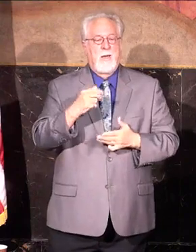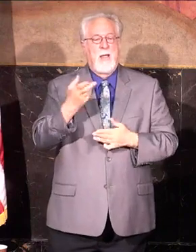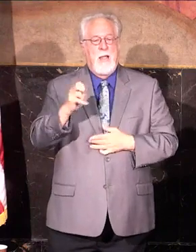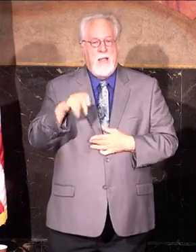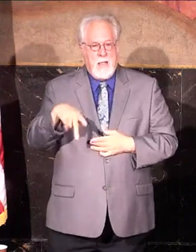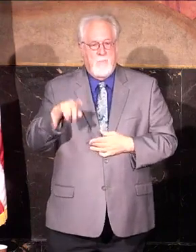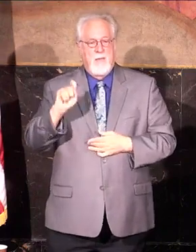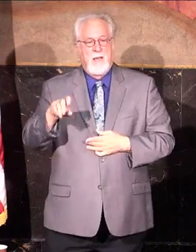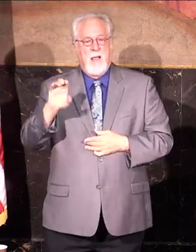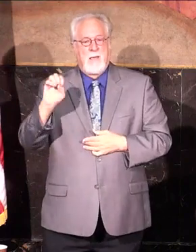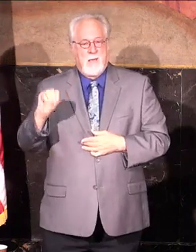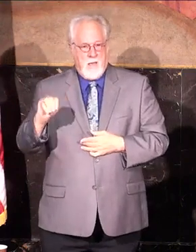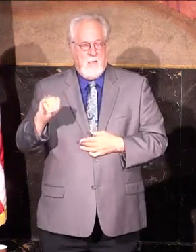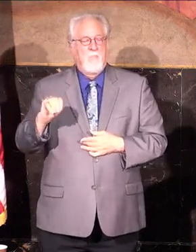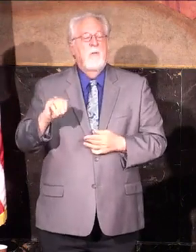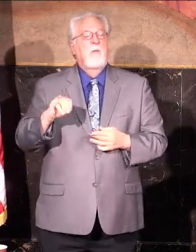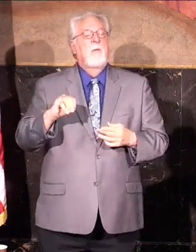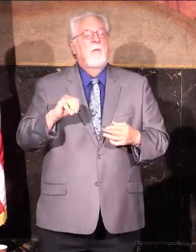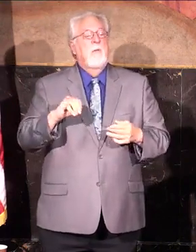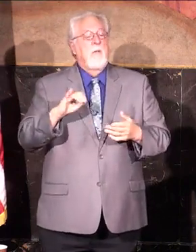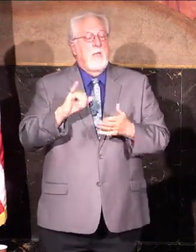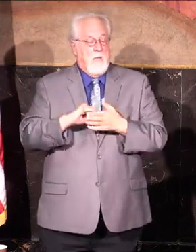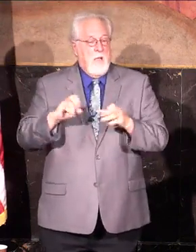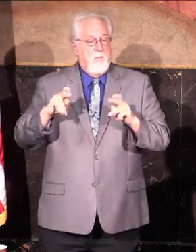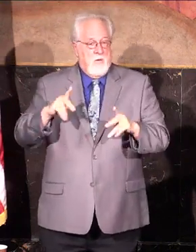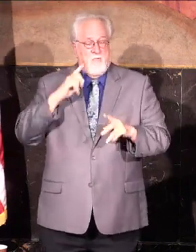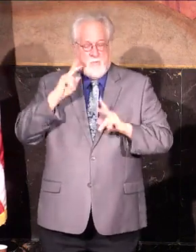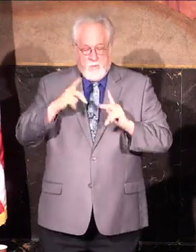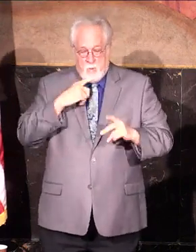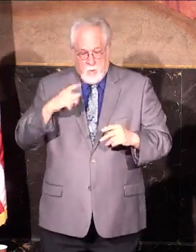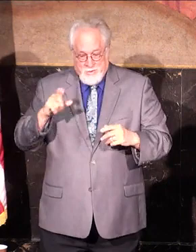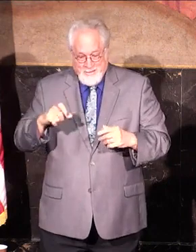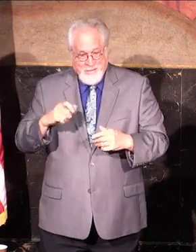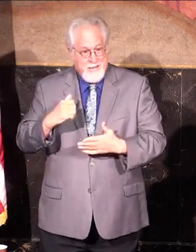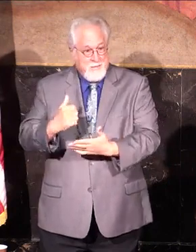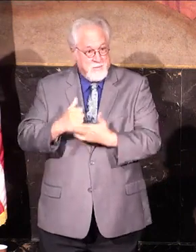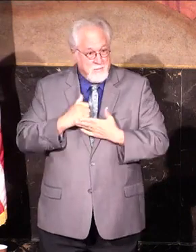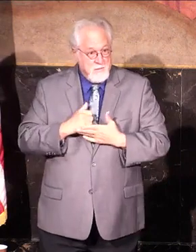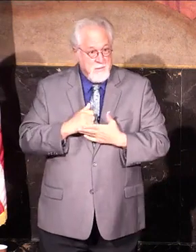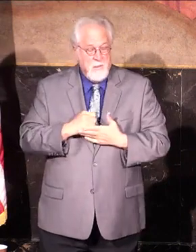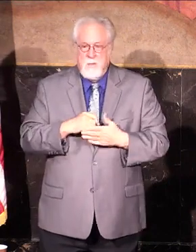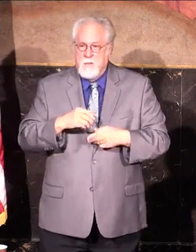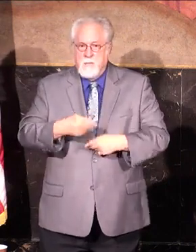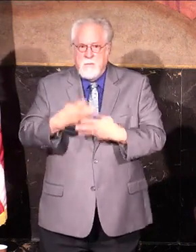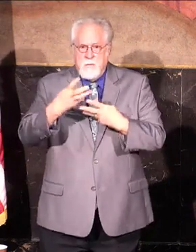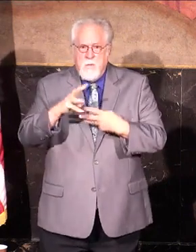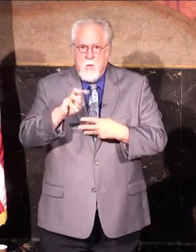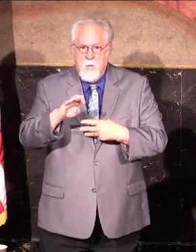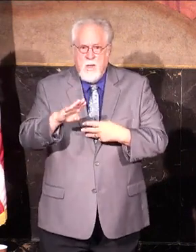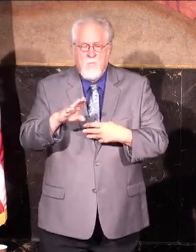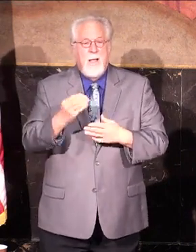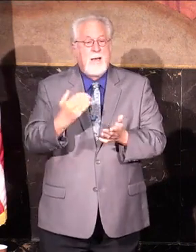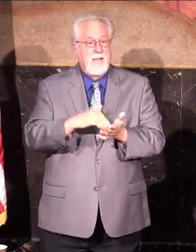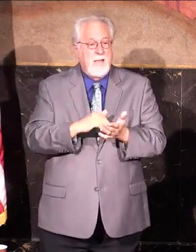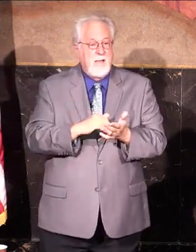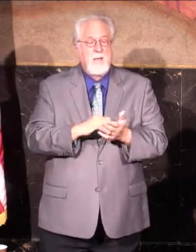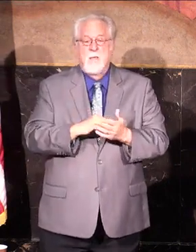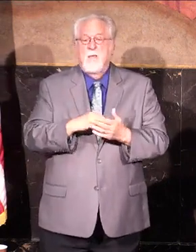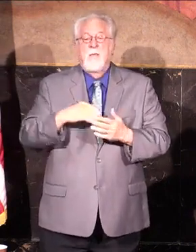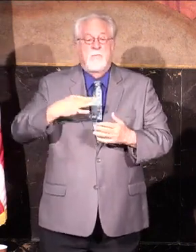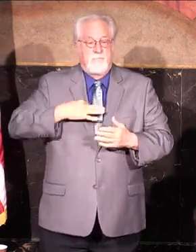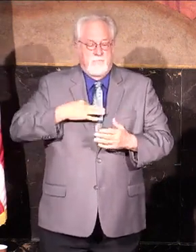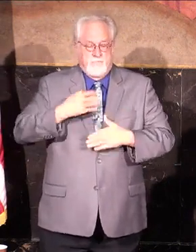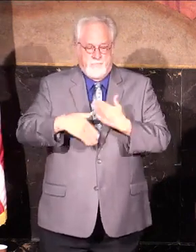LouisianaRentHelp.com, which will also be an opportunity for individuals who are in need of rental assistance to go to that website and begin the application